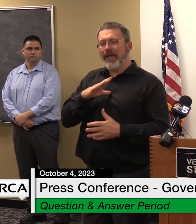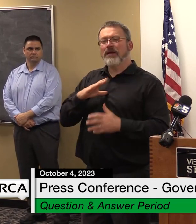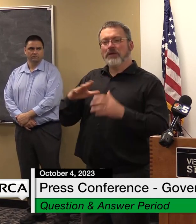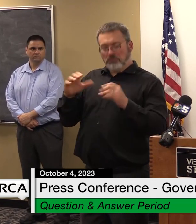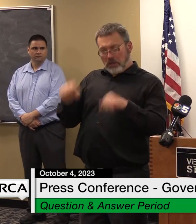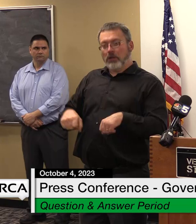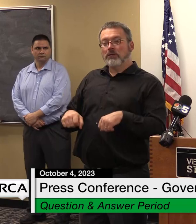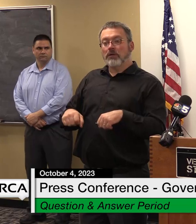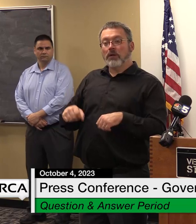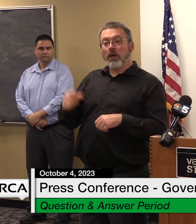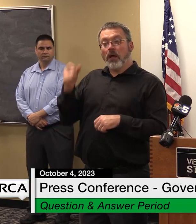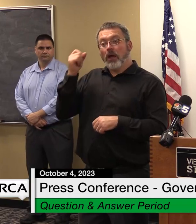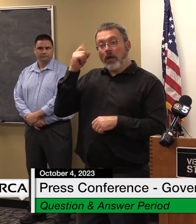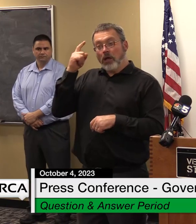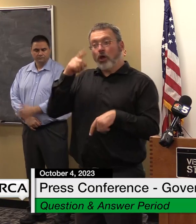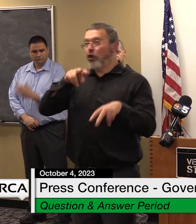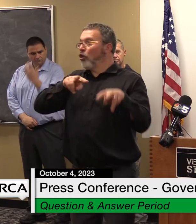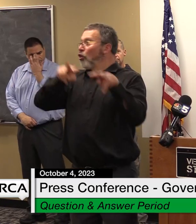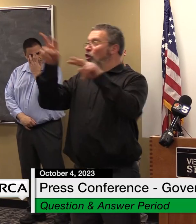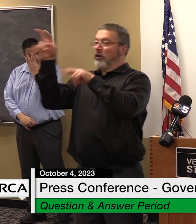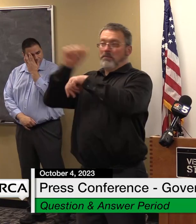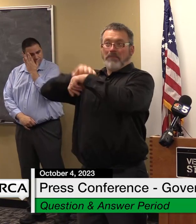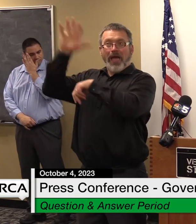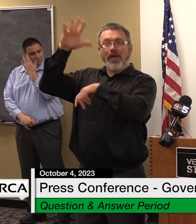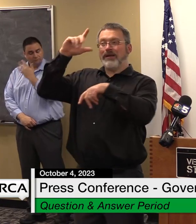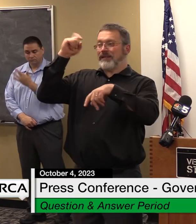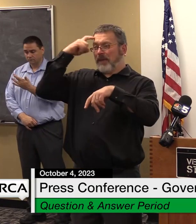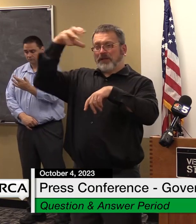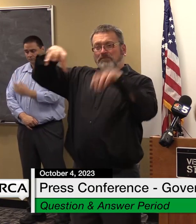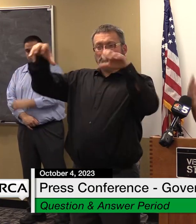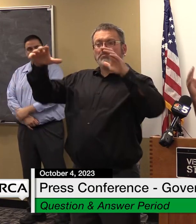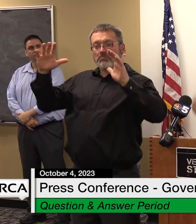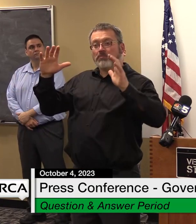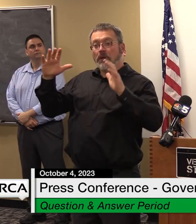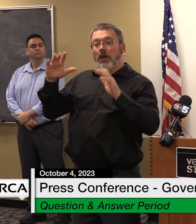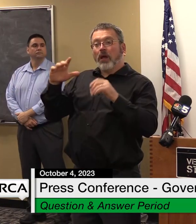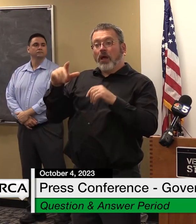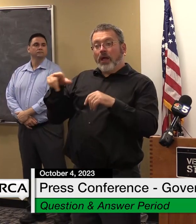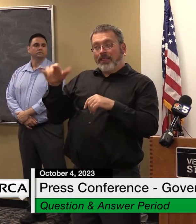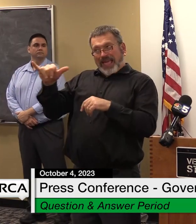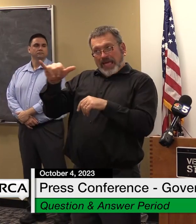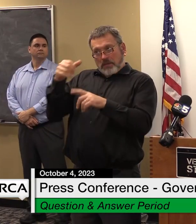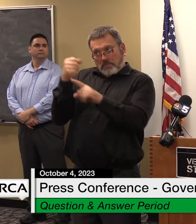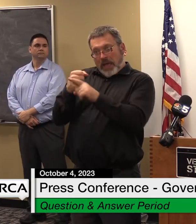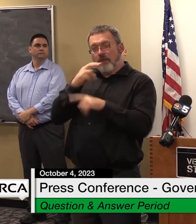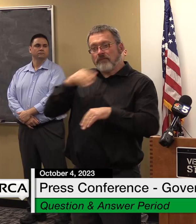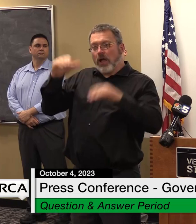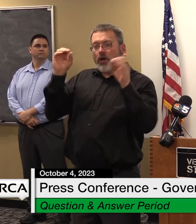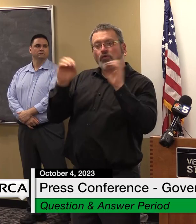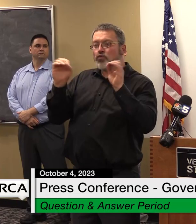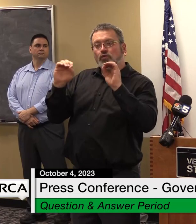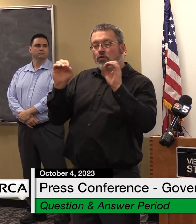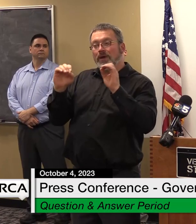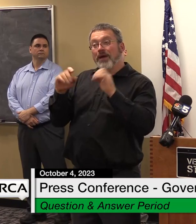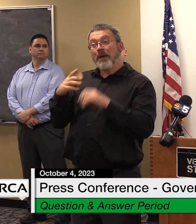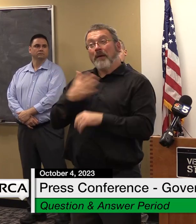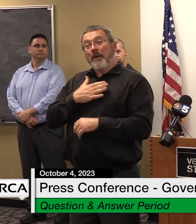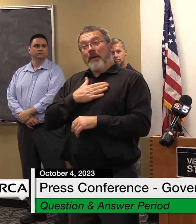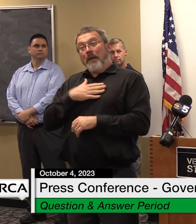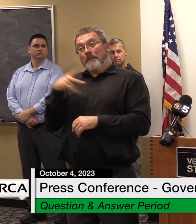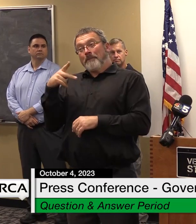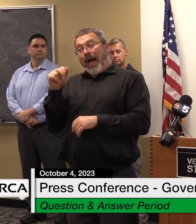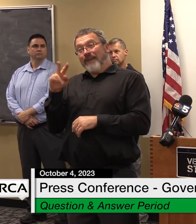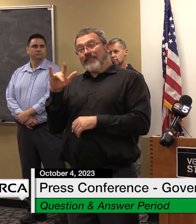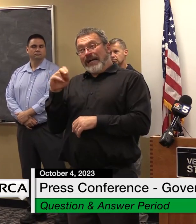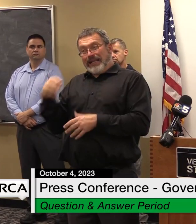our beautiful state capitol, so which wasn't impacted by the flood. But the rest of the floors in 133, I still